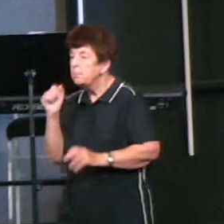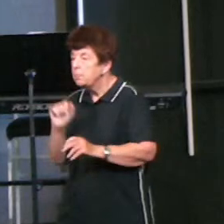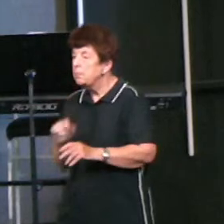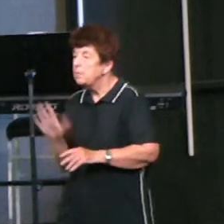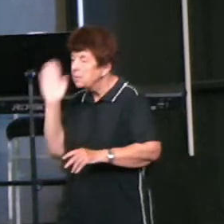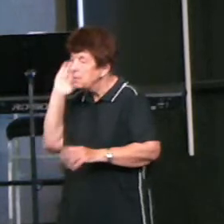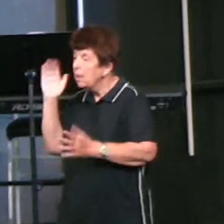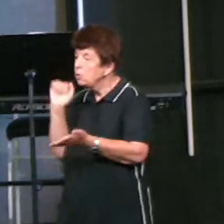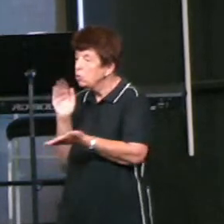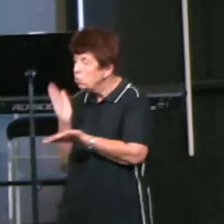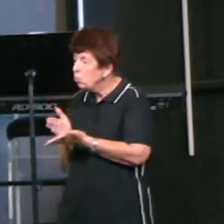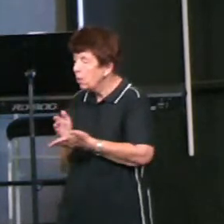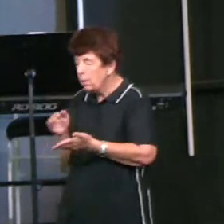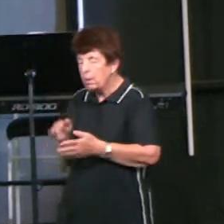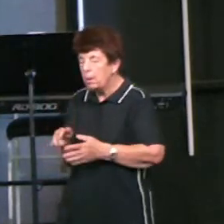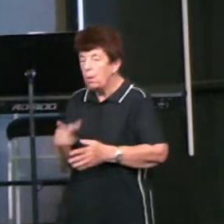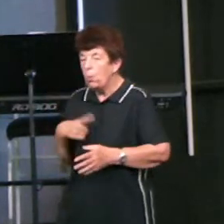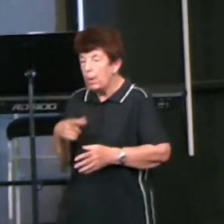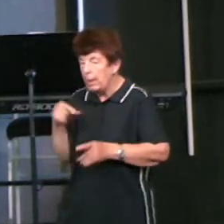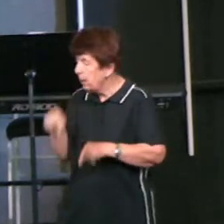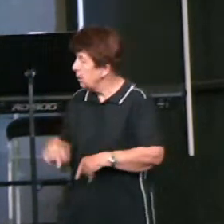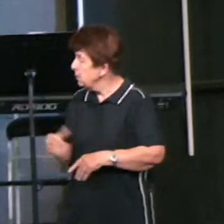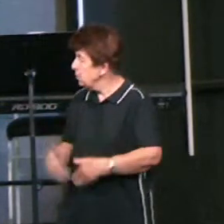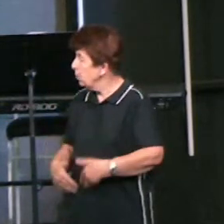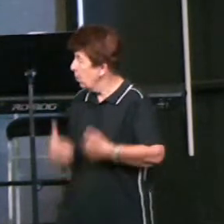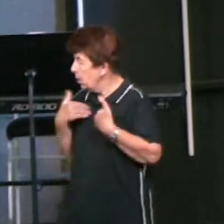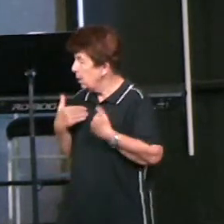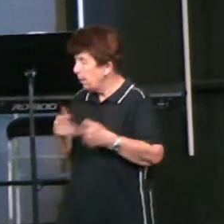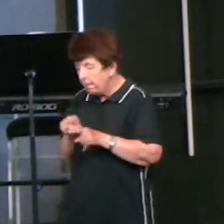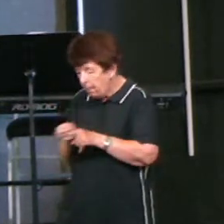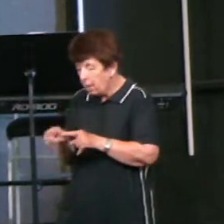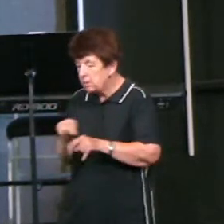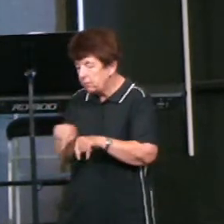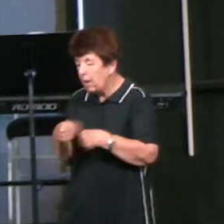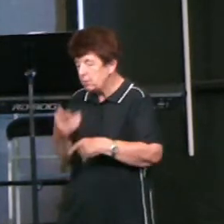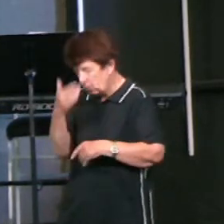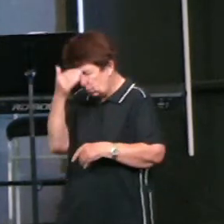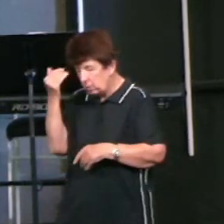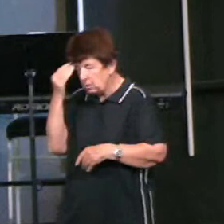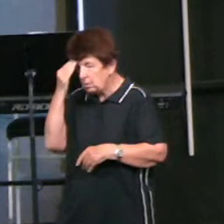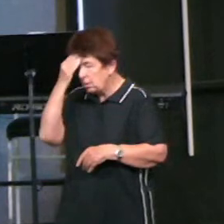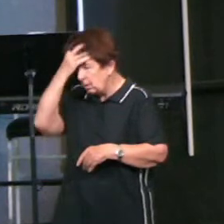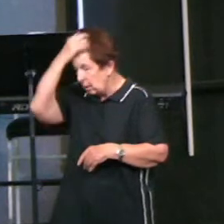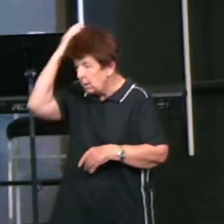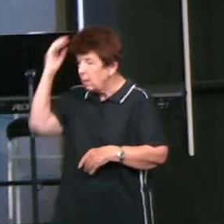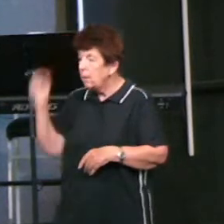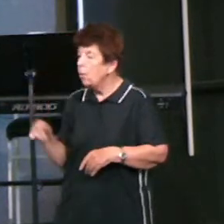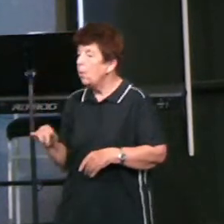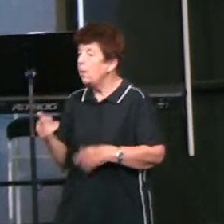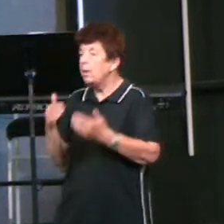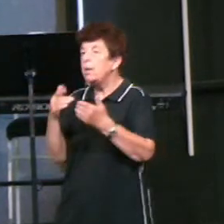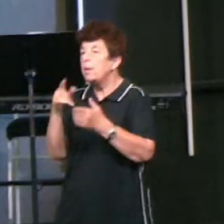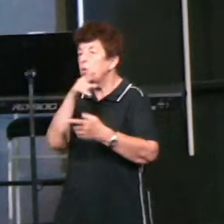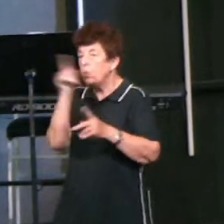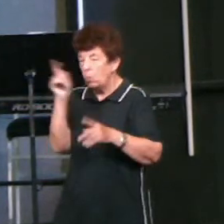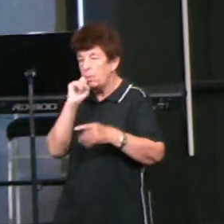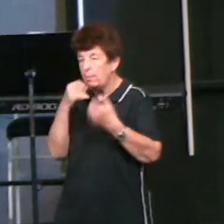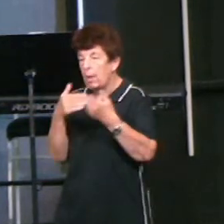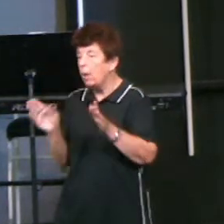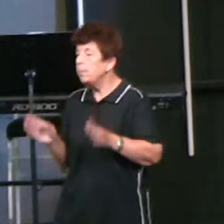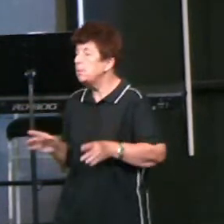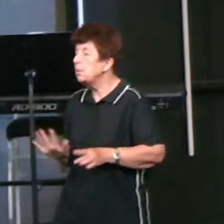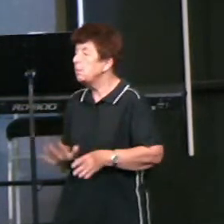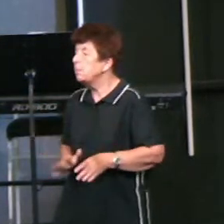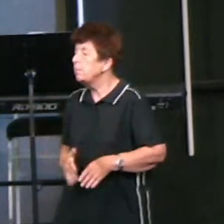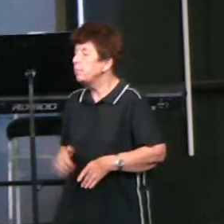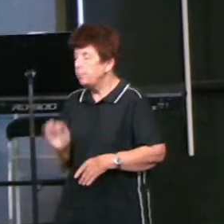true. Christ is for Christians. We're here this morning, most of us Christians, if you're not somewhat open to it. And so